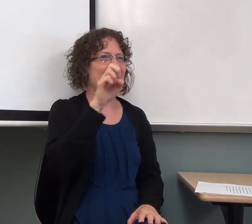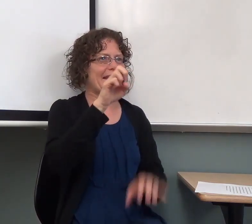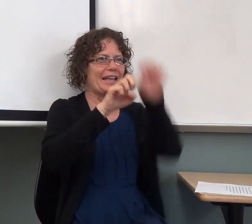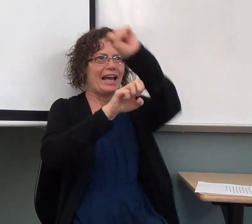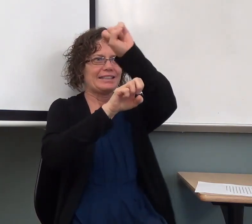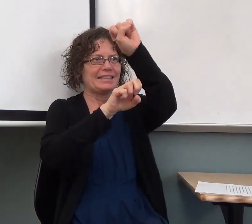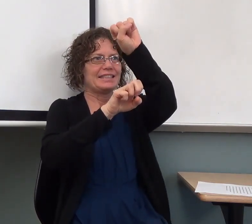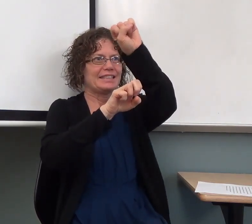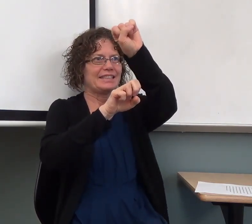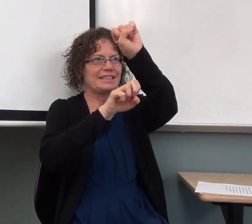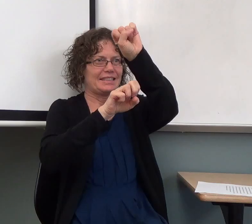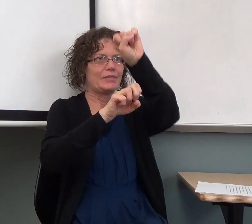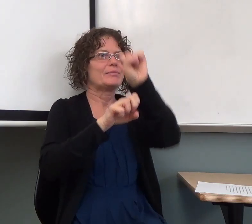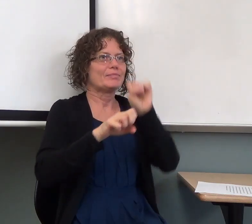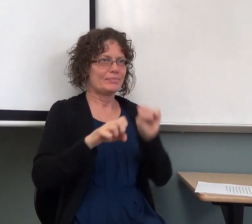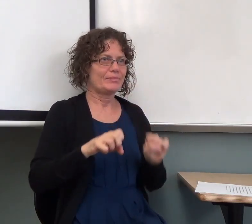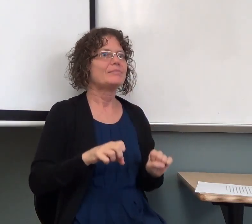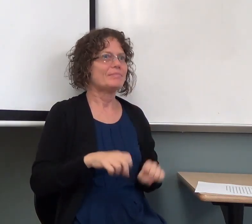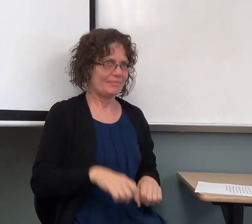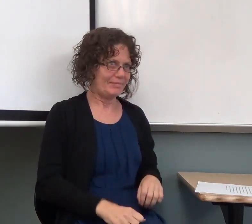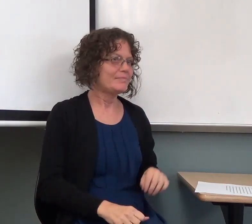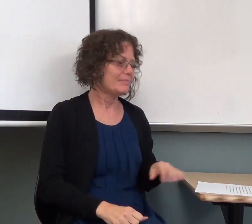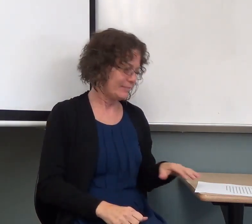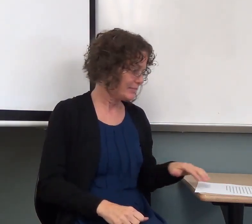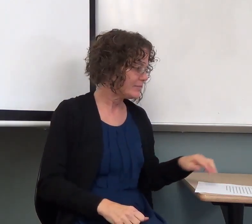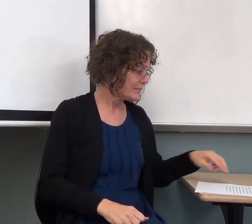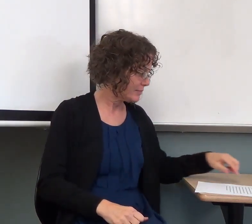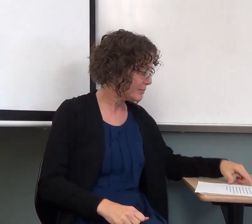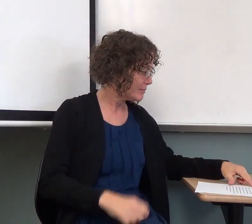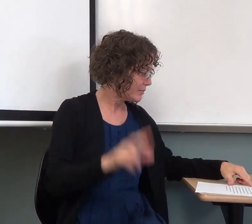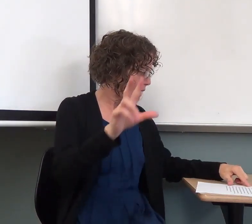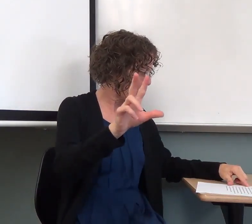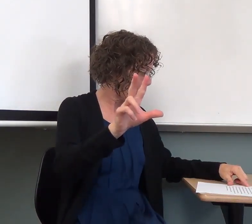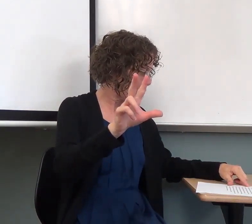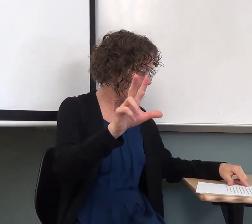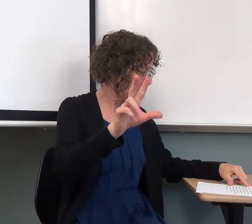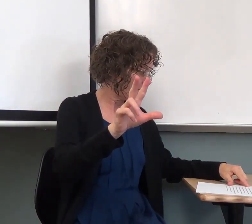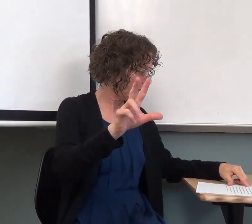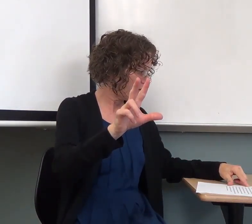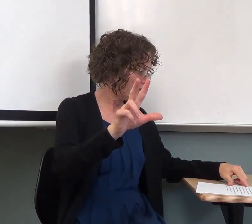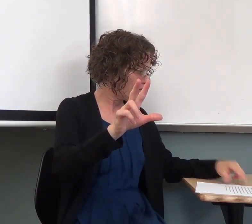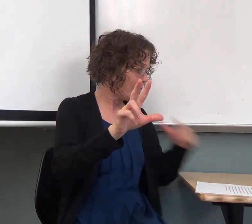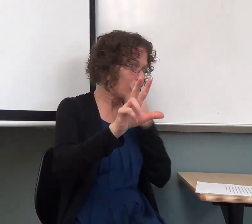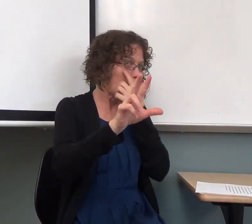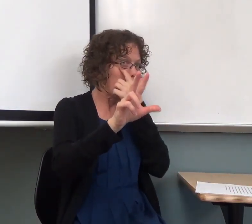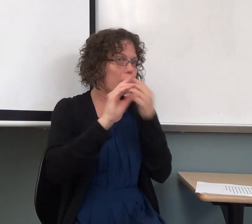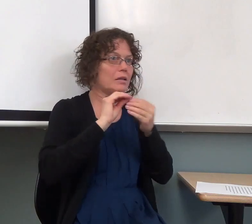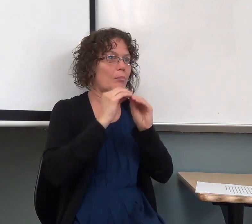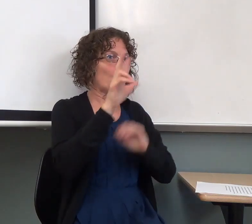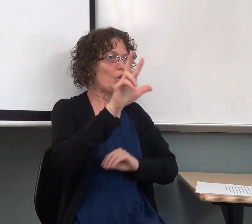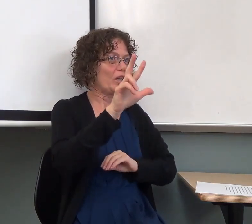And let's move on to number three. Dean has invented many amazing machines. Raise your hand if you know. Raise your